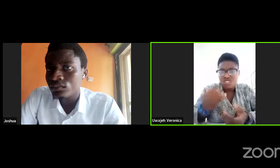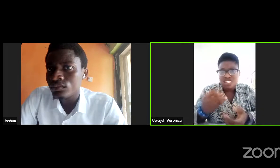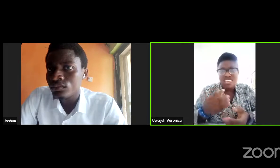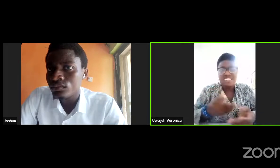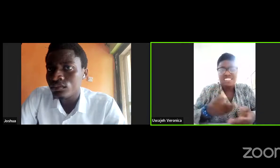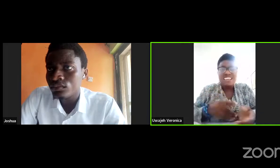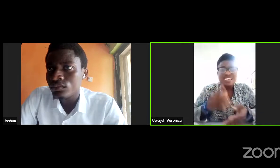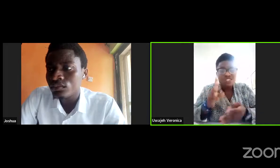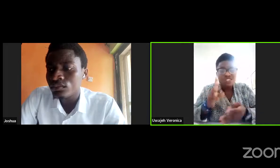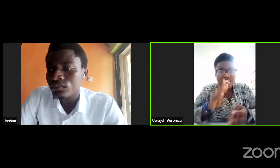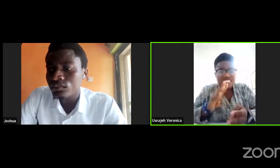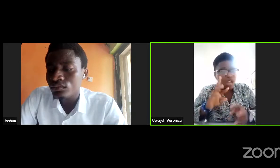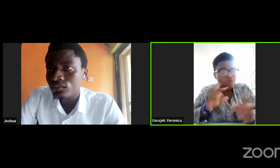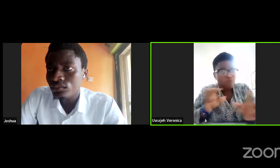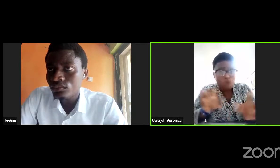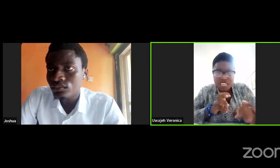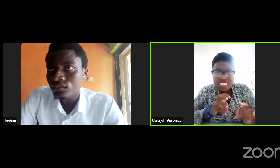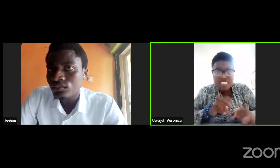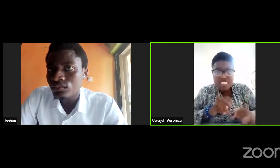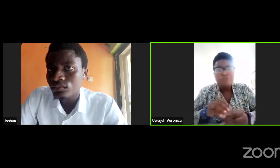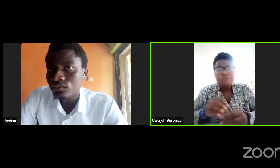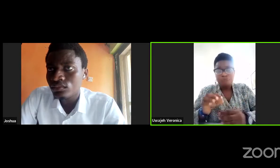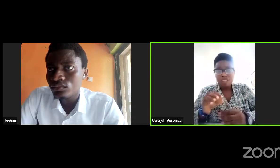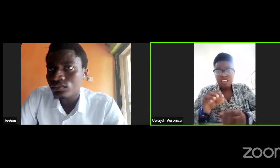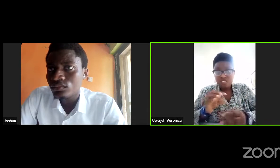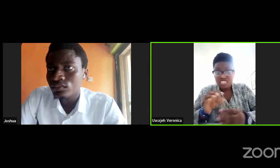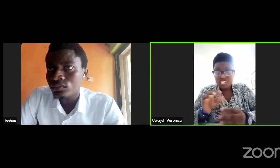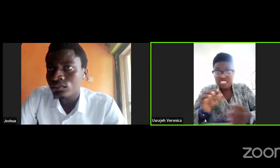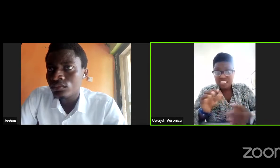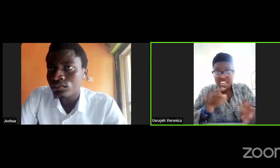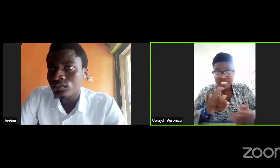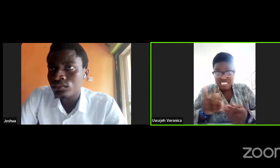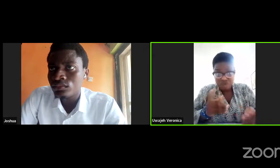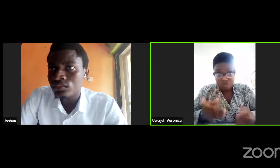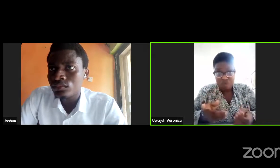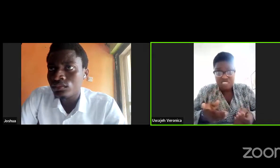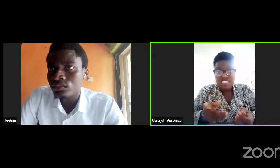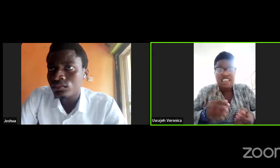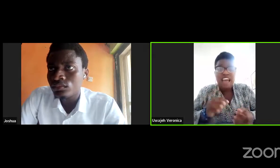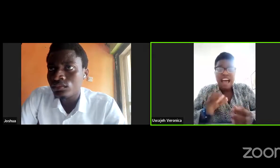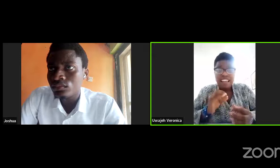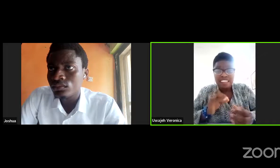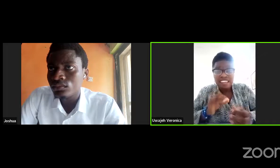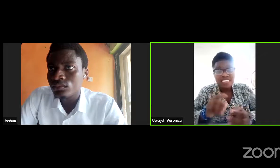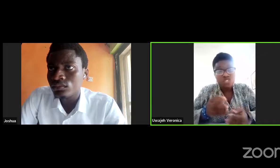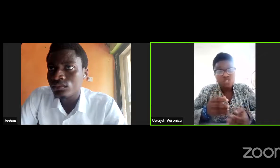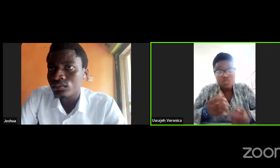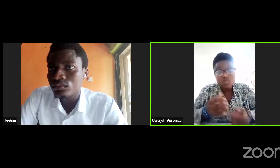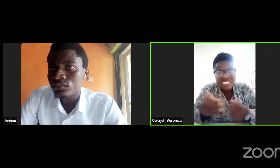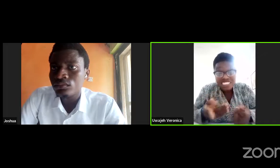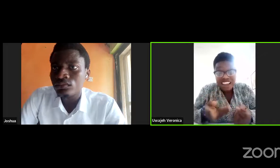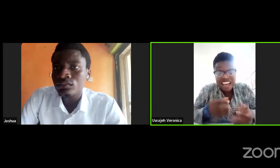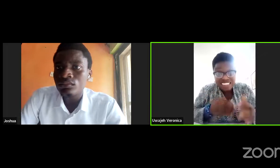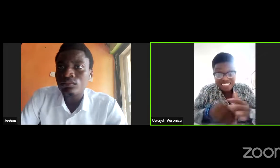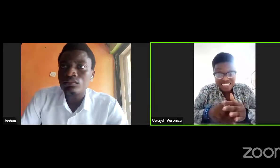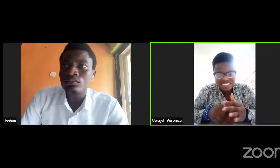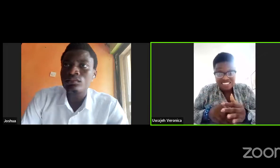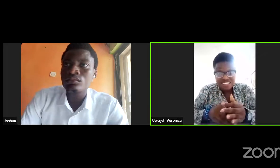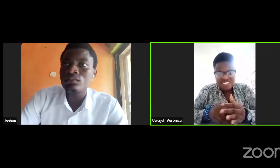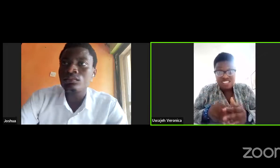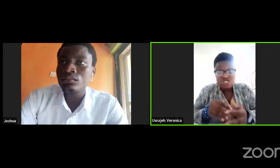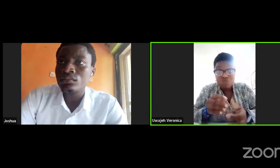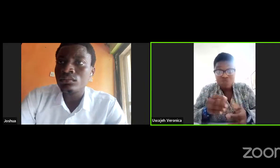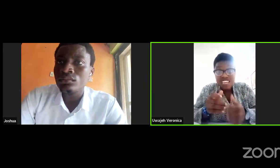now, in such a case like mobility, in such a case like digital mobility, I think there should be digital